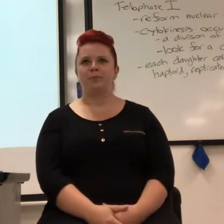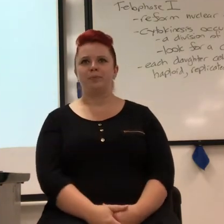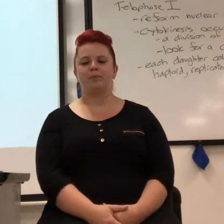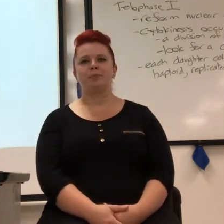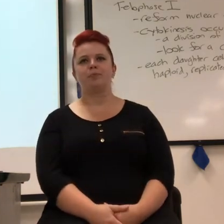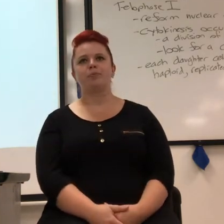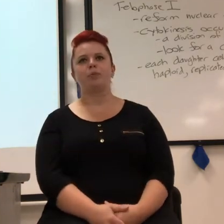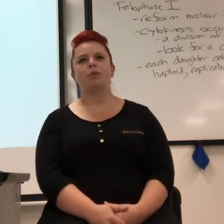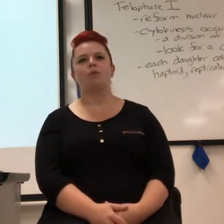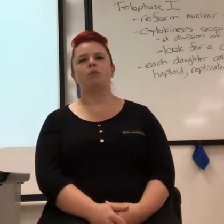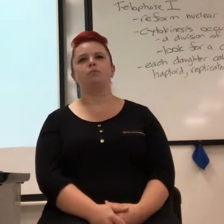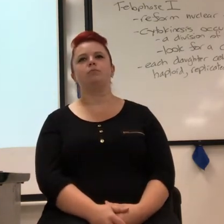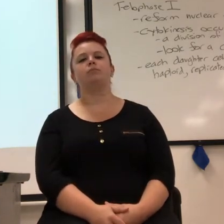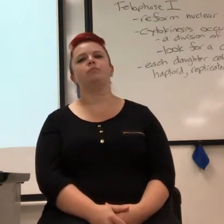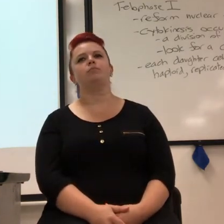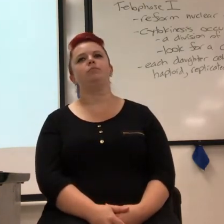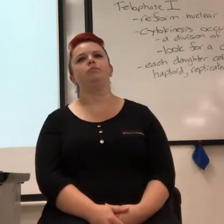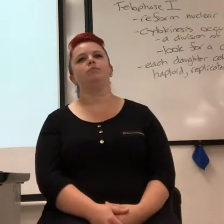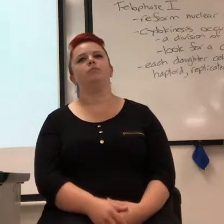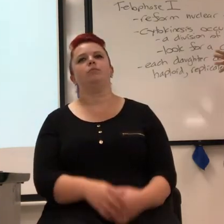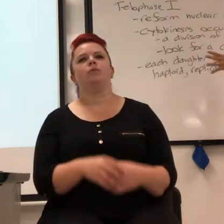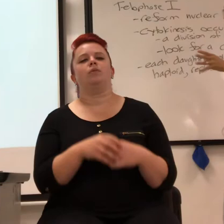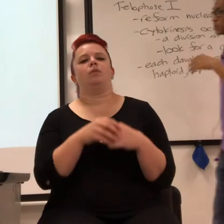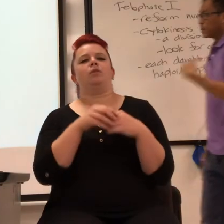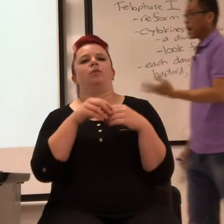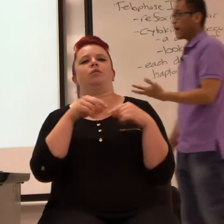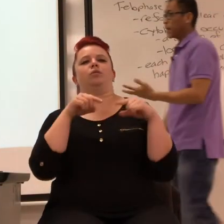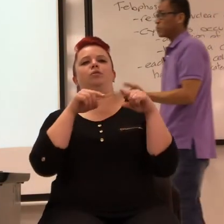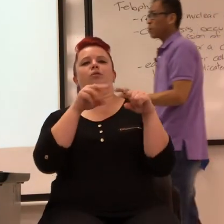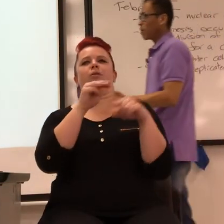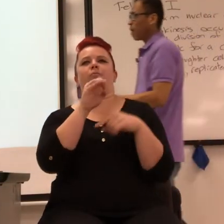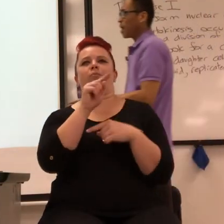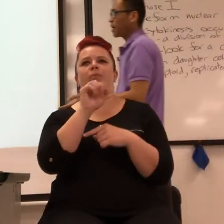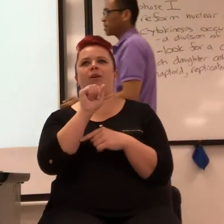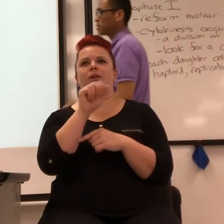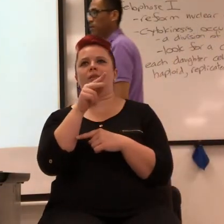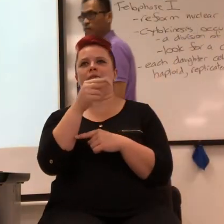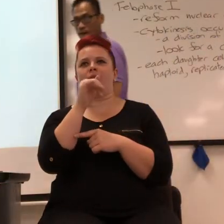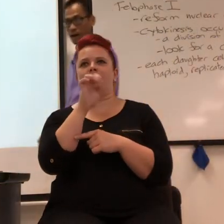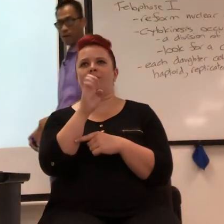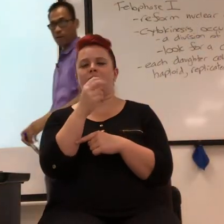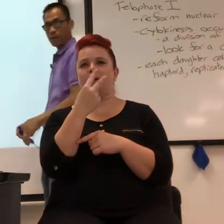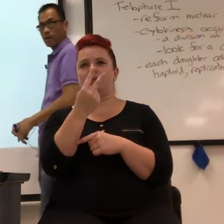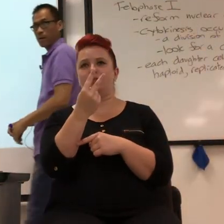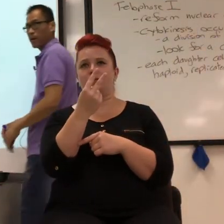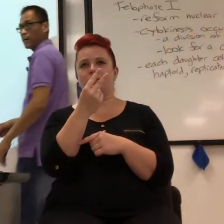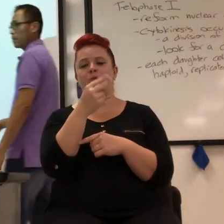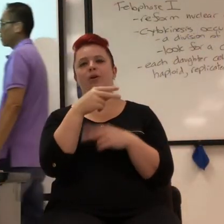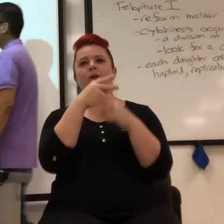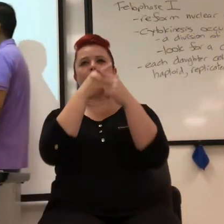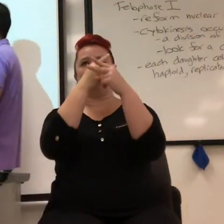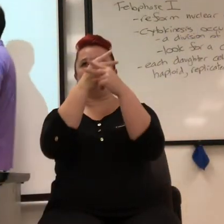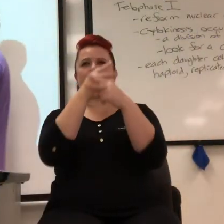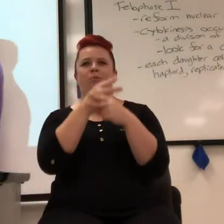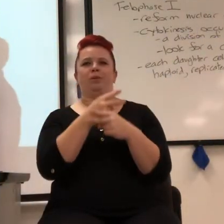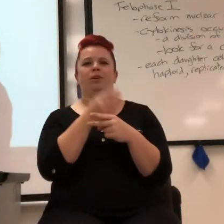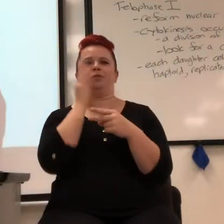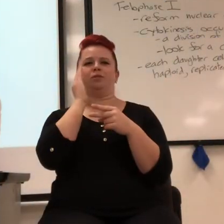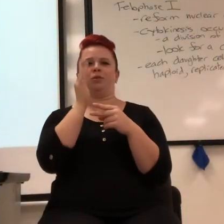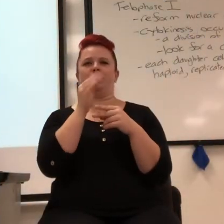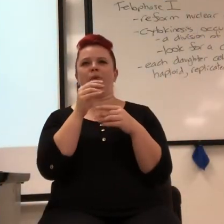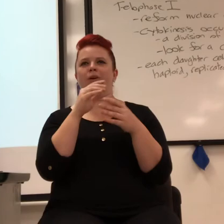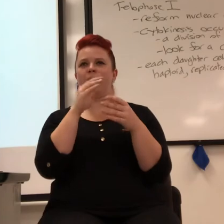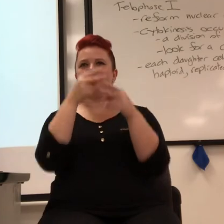When you get to metaphase 2, now the chromosomes, the dyads, will align single file at the